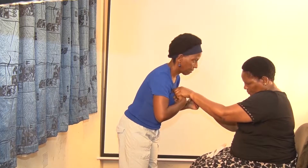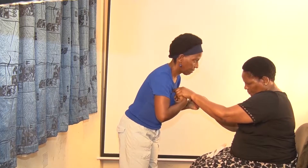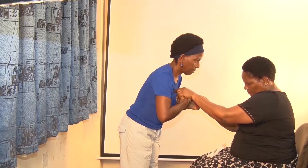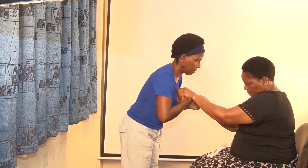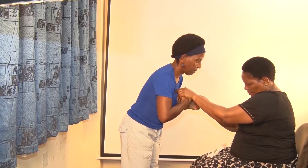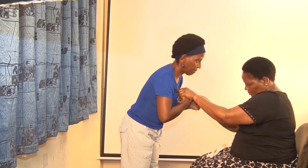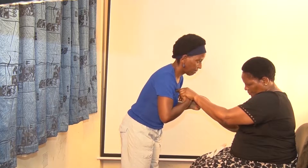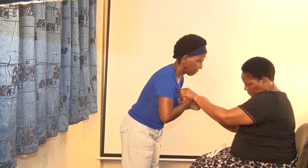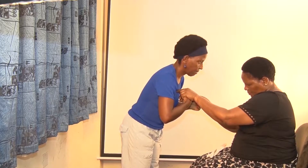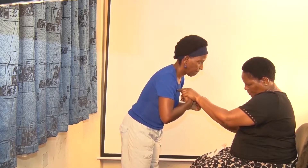your aroma,